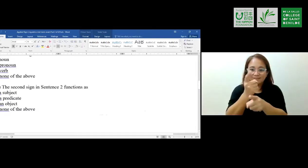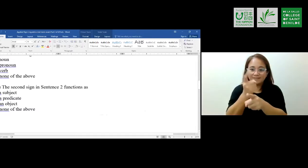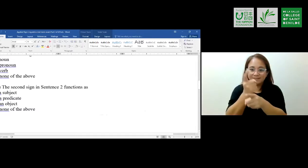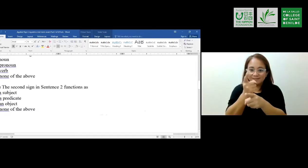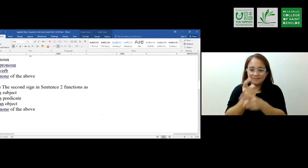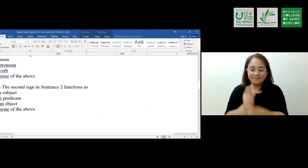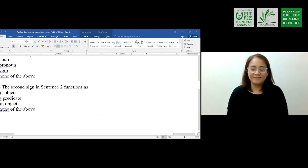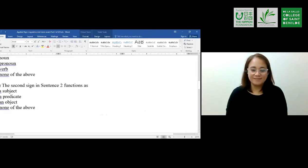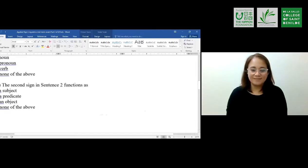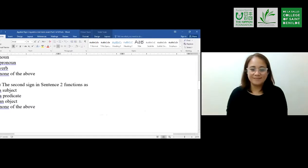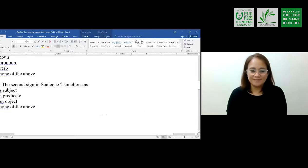All right.